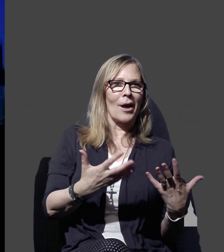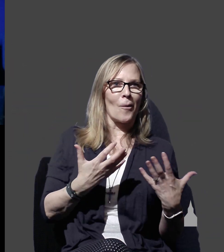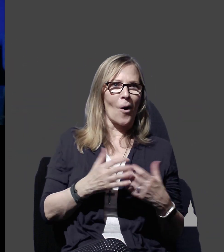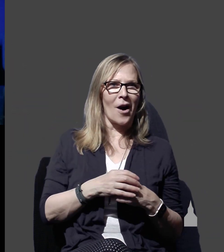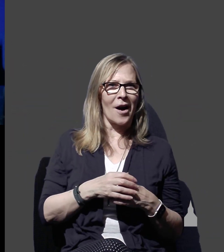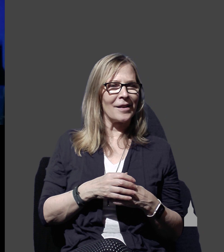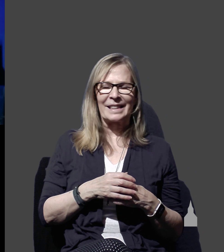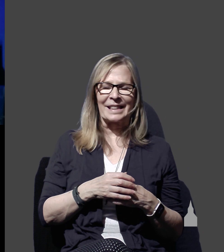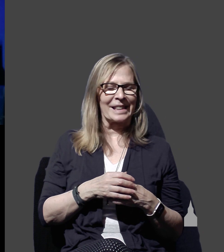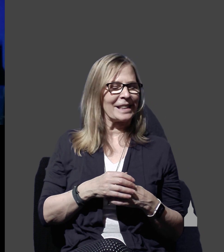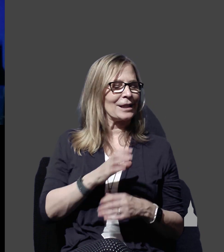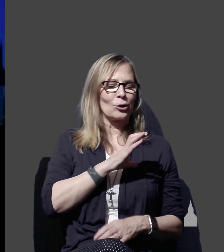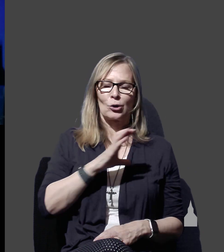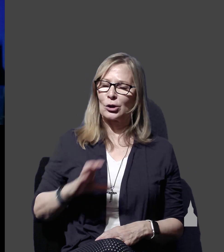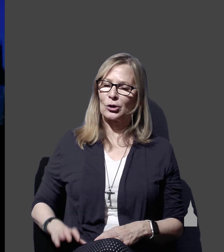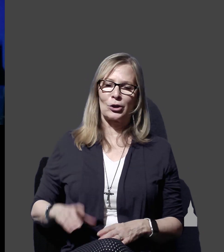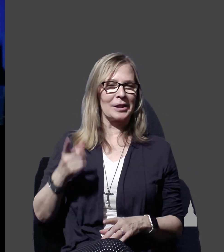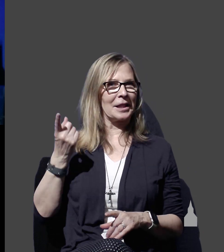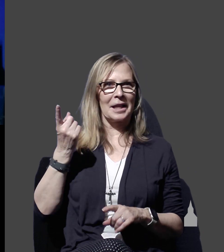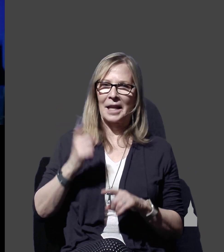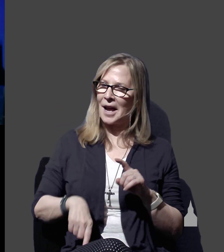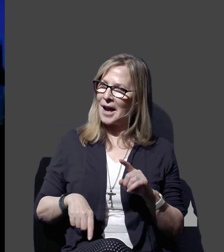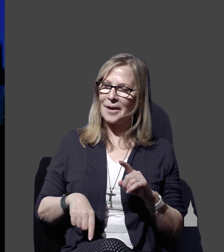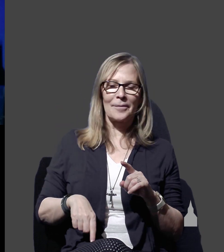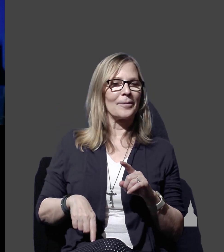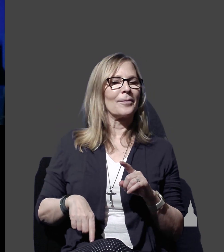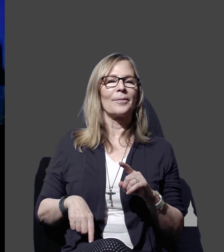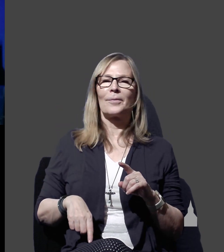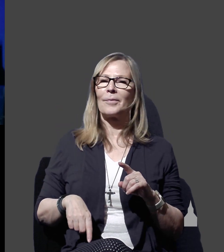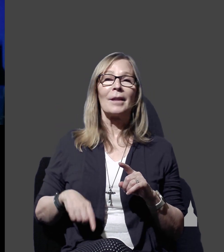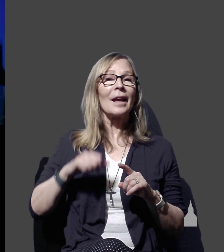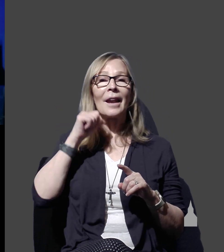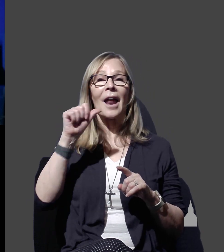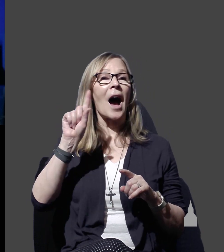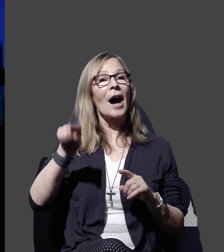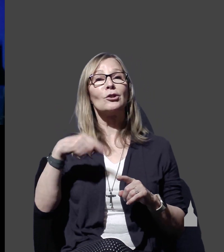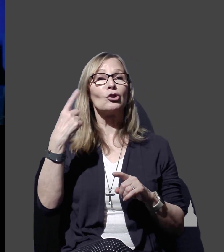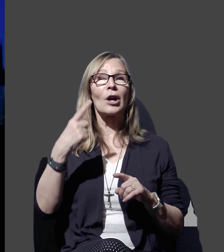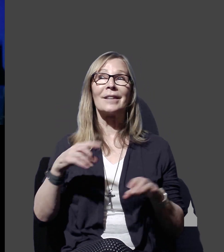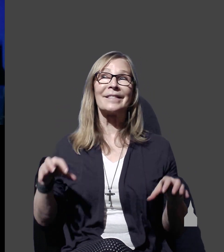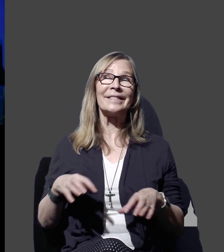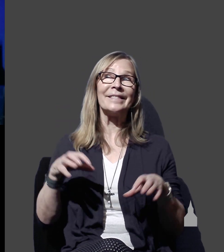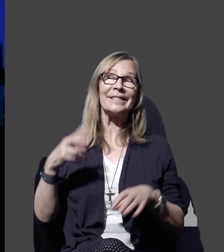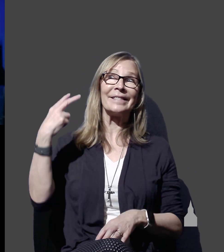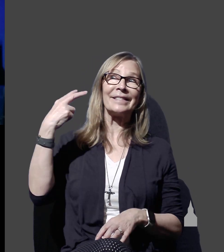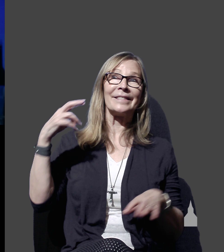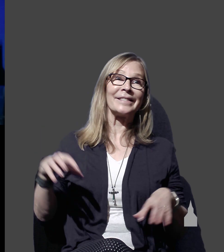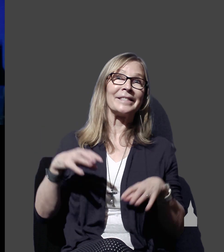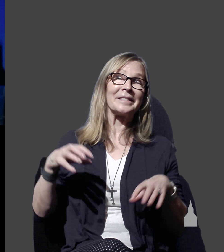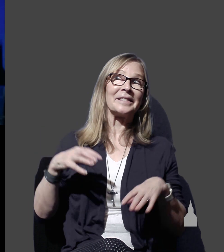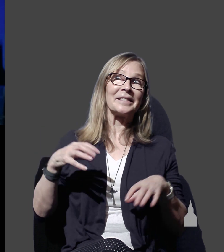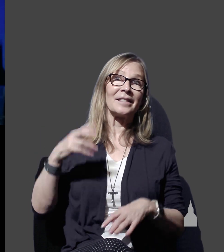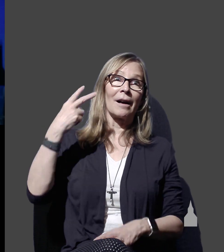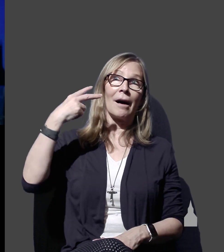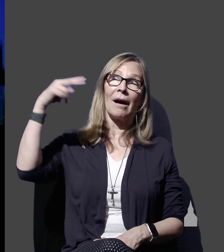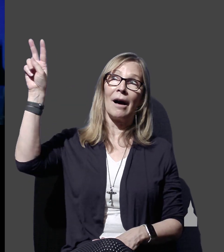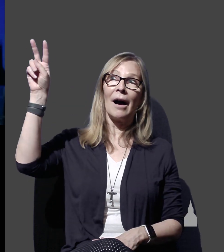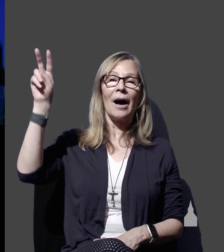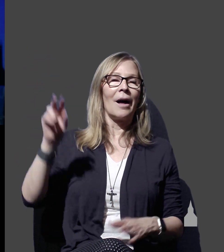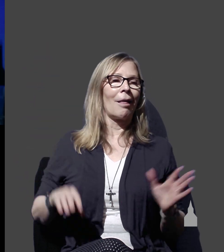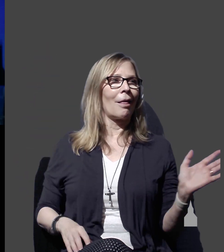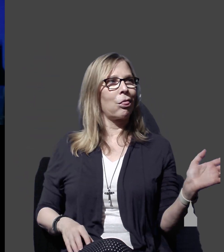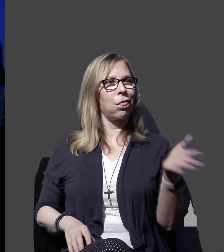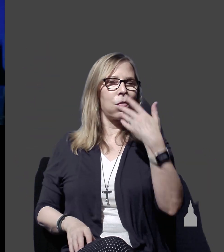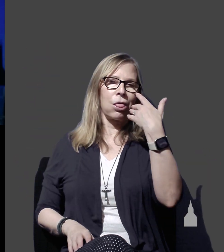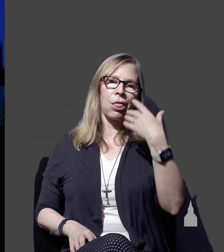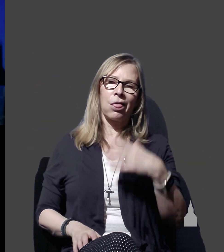That can't be the case with a Christian employee, not with external service, just going through the motions as those